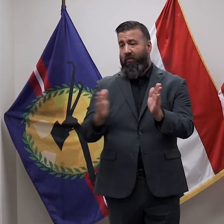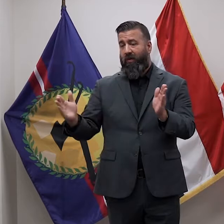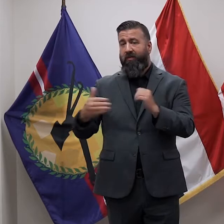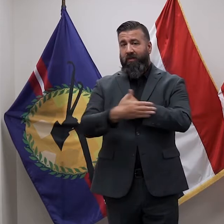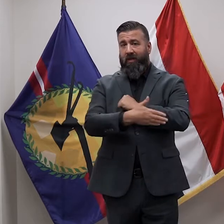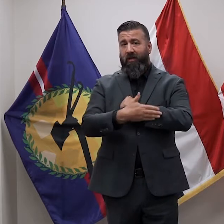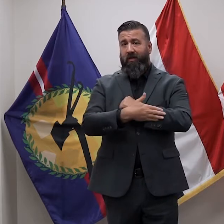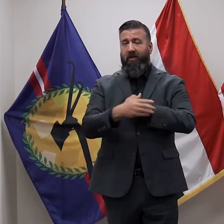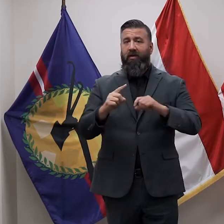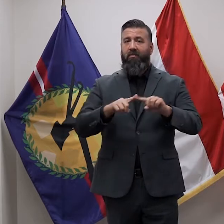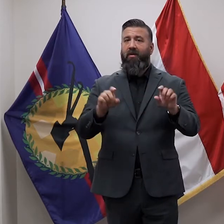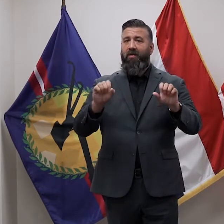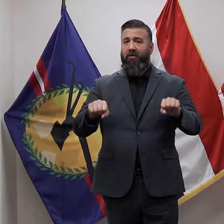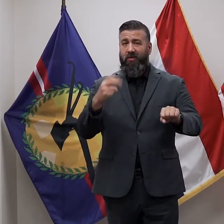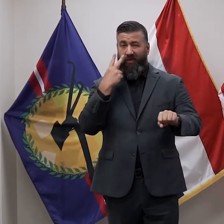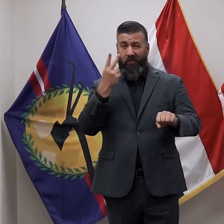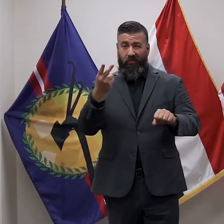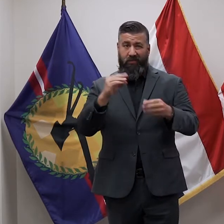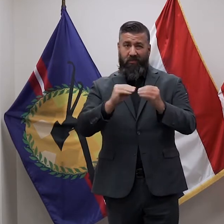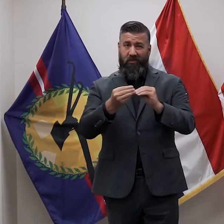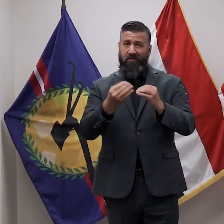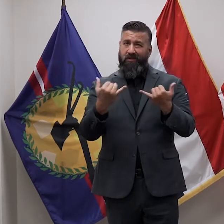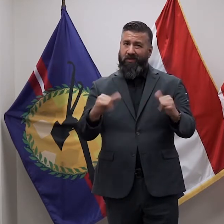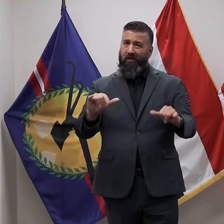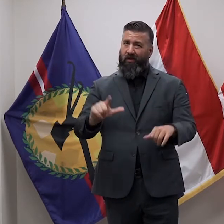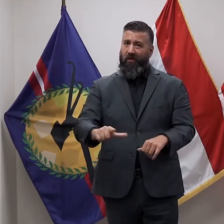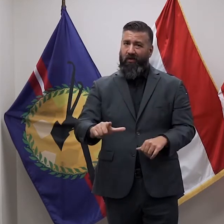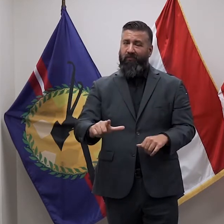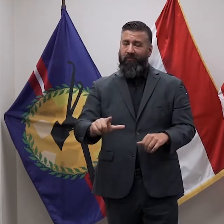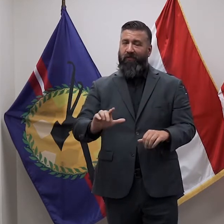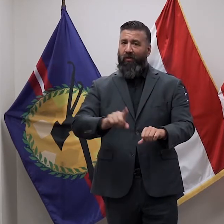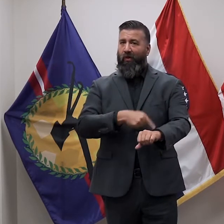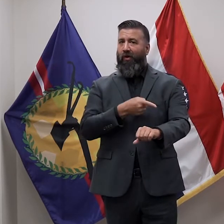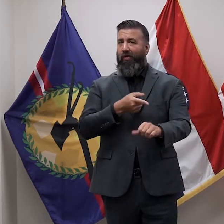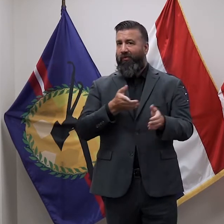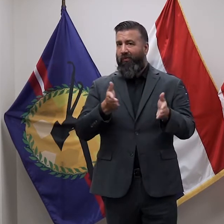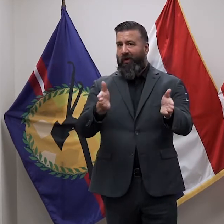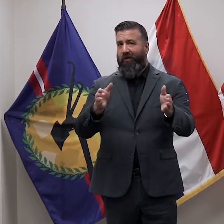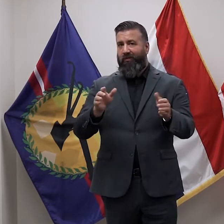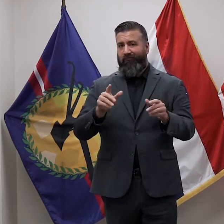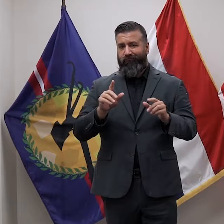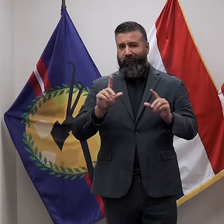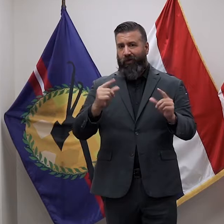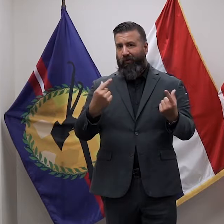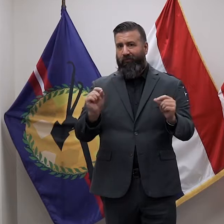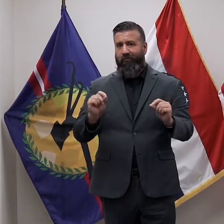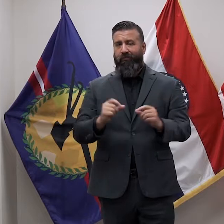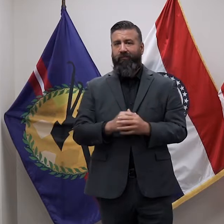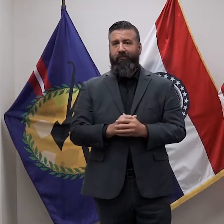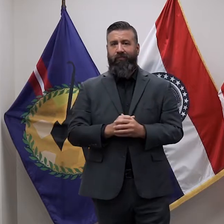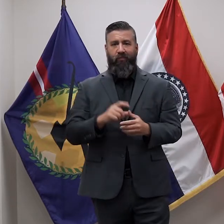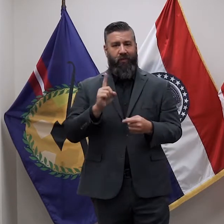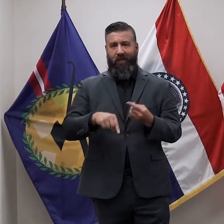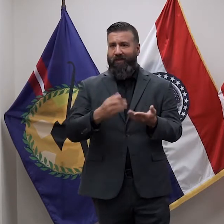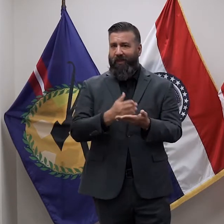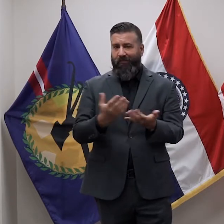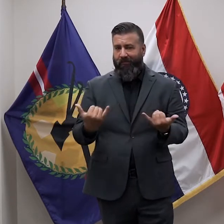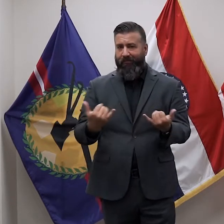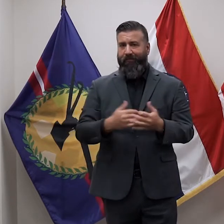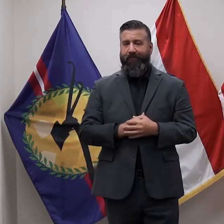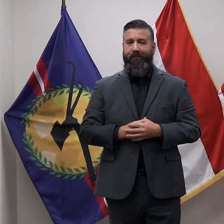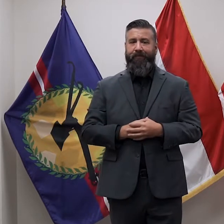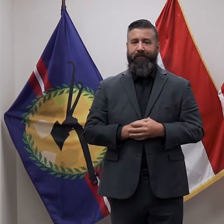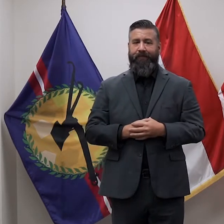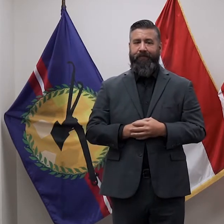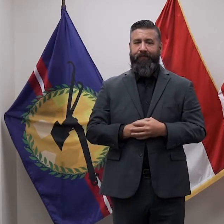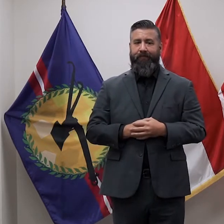But you can also see by these numbers, they're pretty modest, and we've still got a long way to go, which means our efforts just cannot let up at this time.